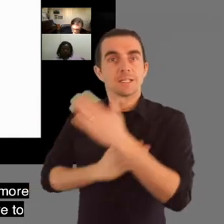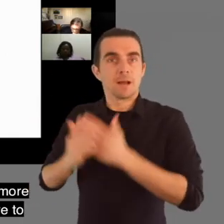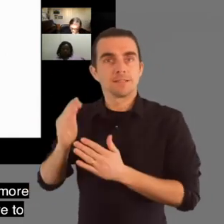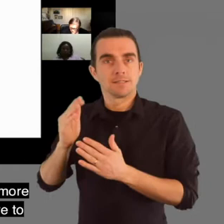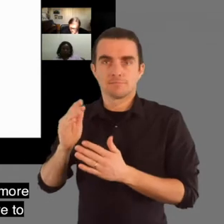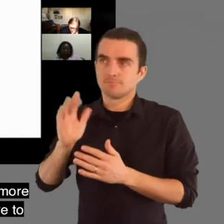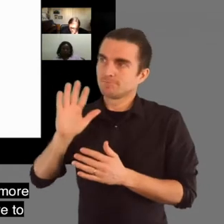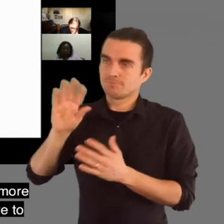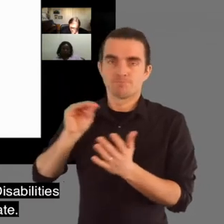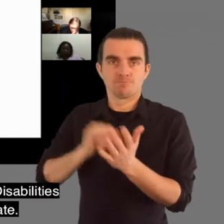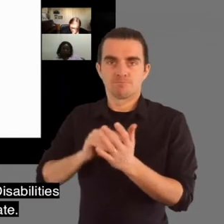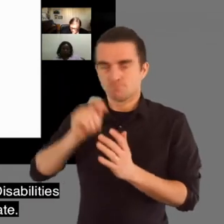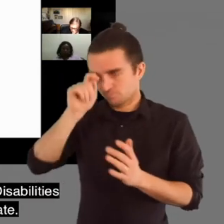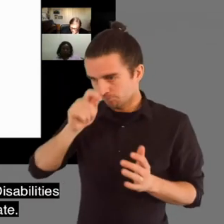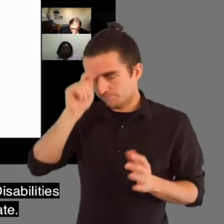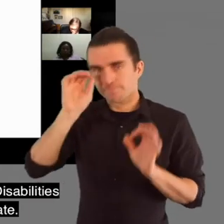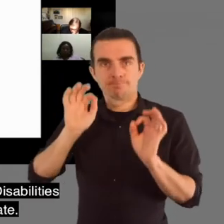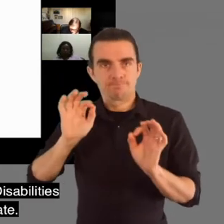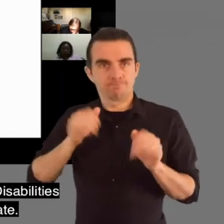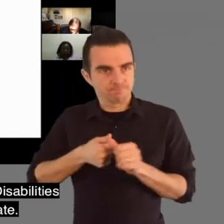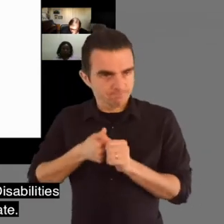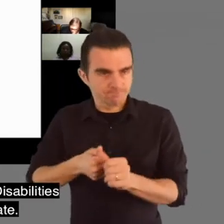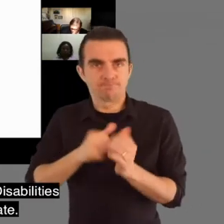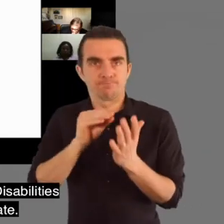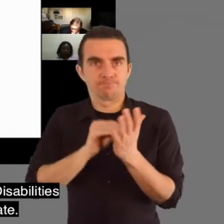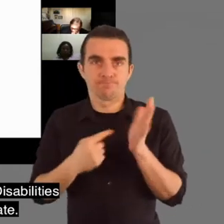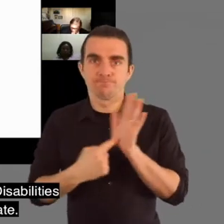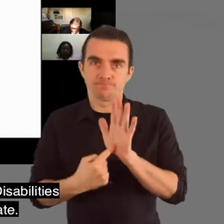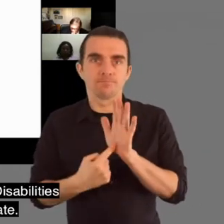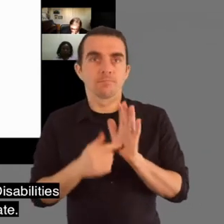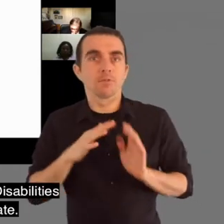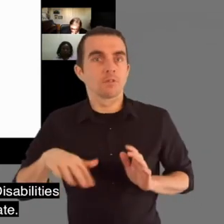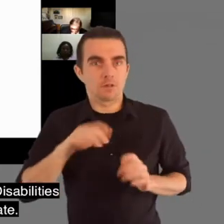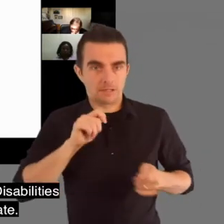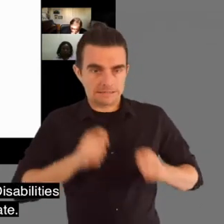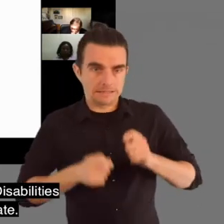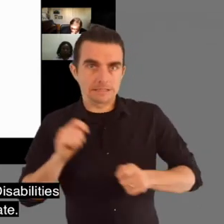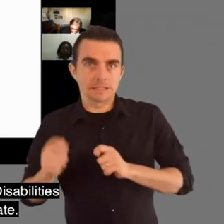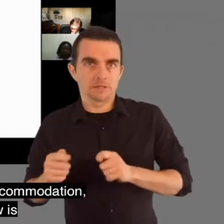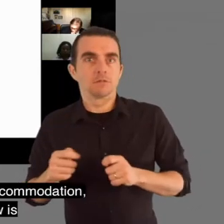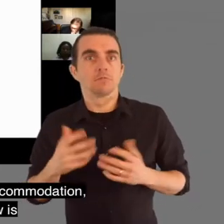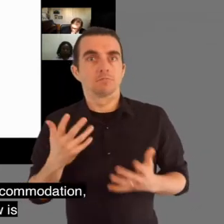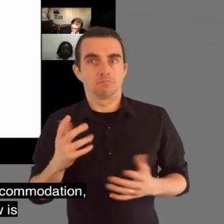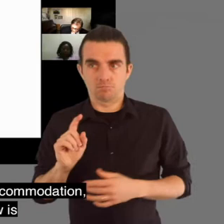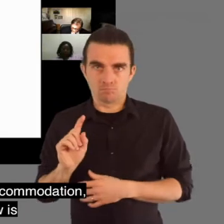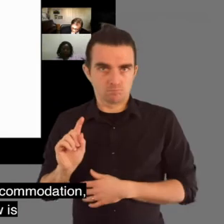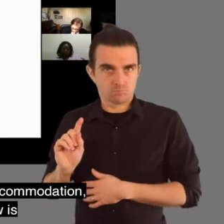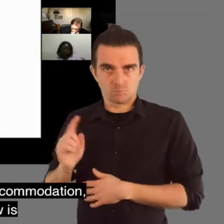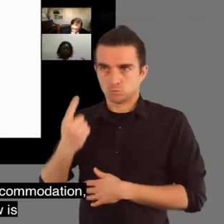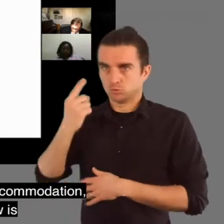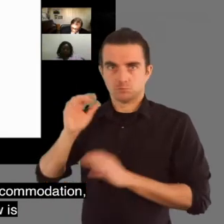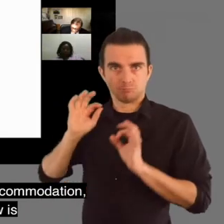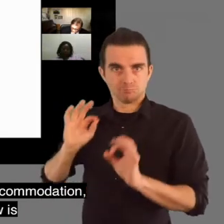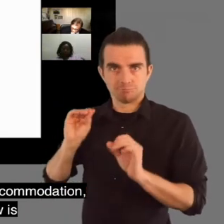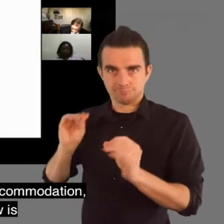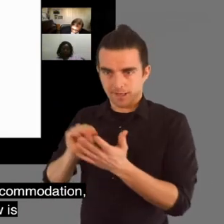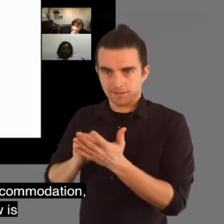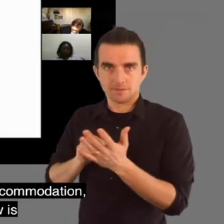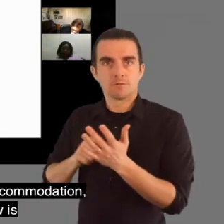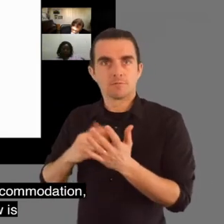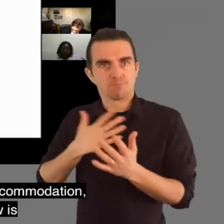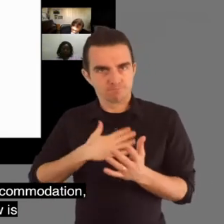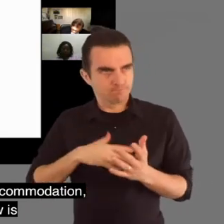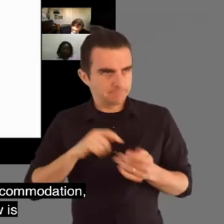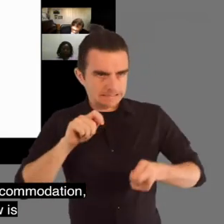employees and have to register with the Commission on Disabilities Office in their respective state. And the law talks about